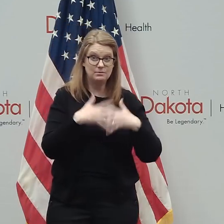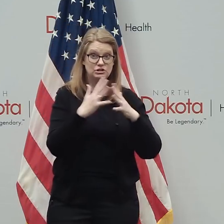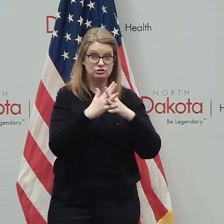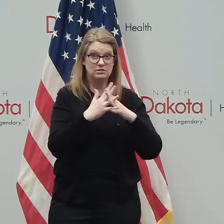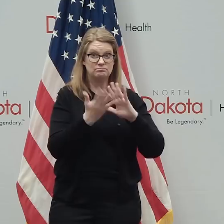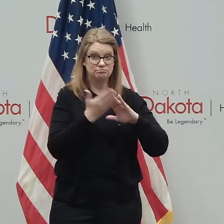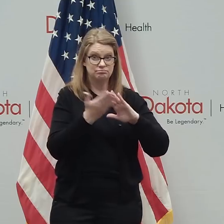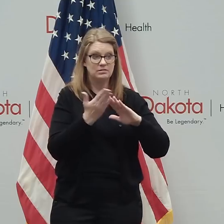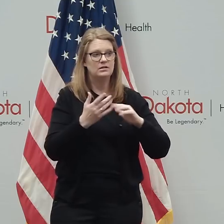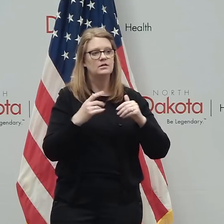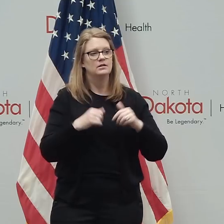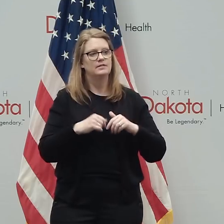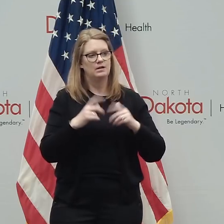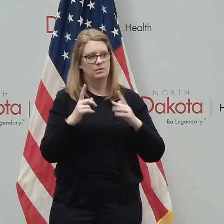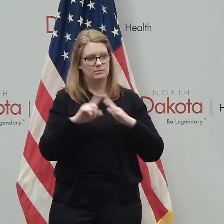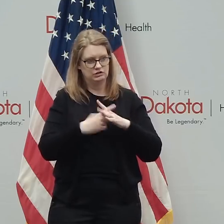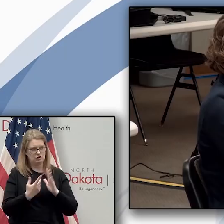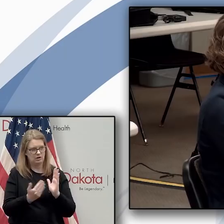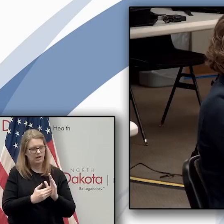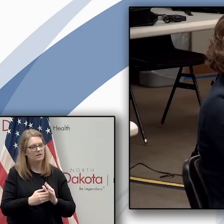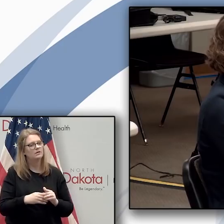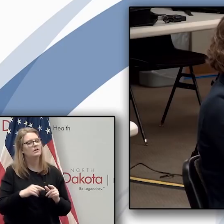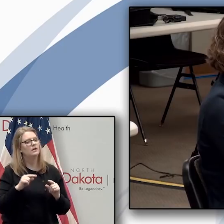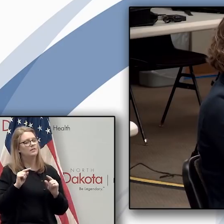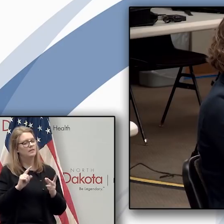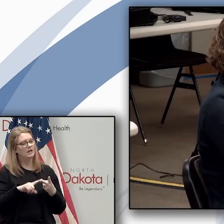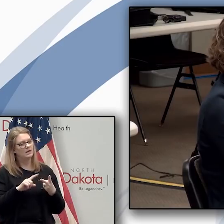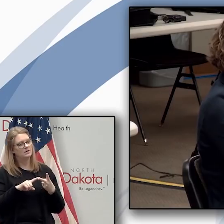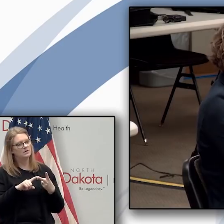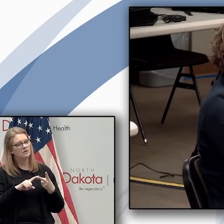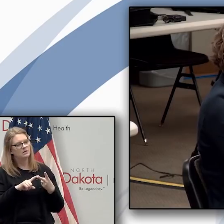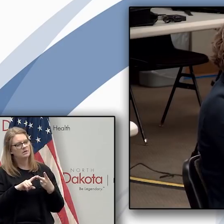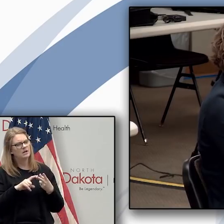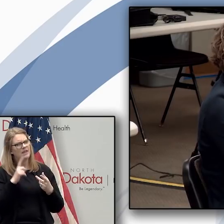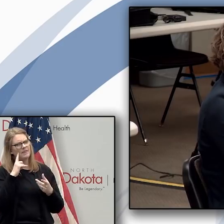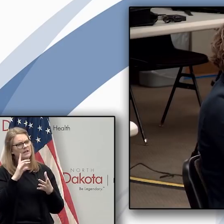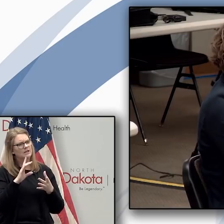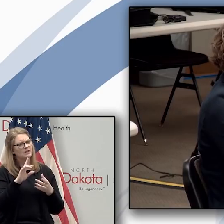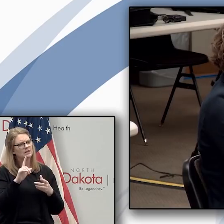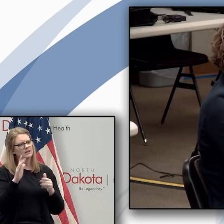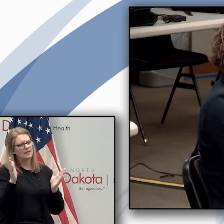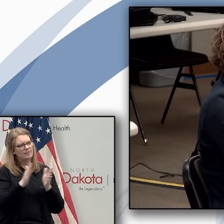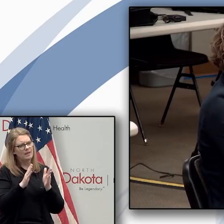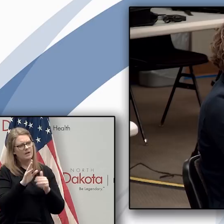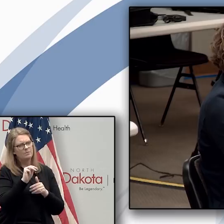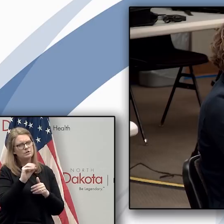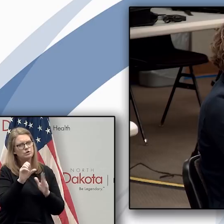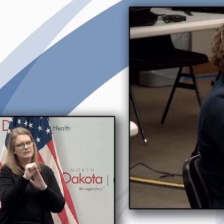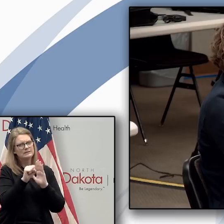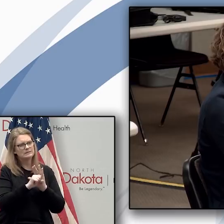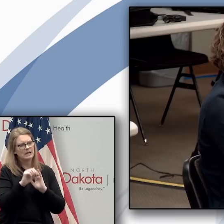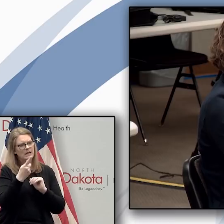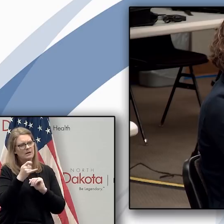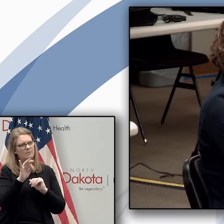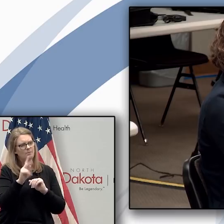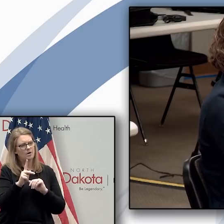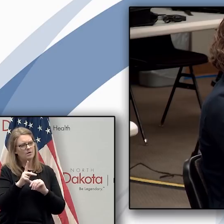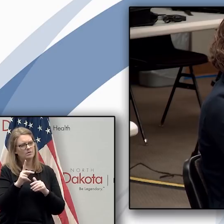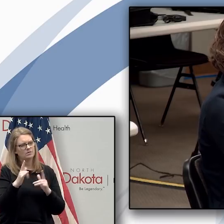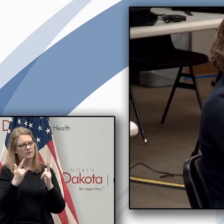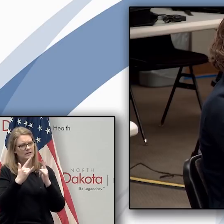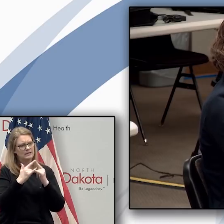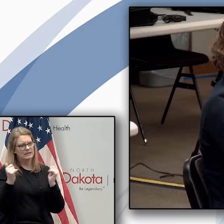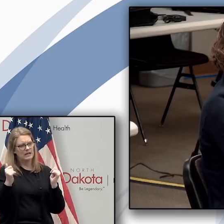online. Got it. And then you had mentioned, I think it was Little Missouri State Park, that's where camping is still going